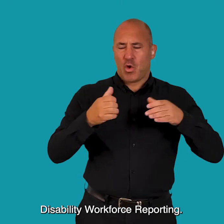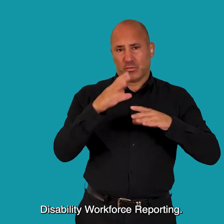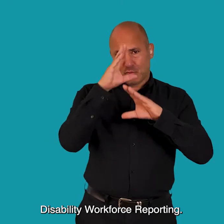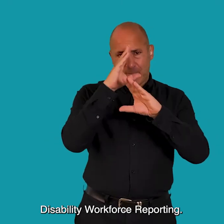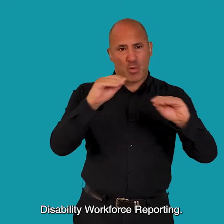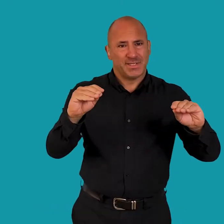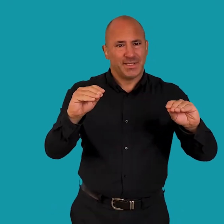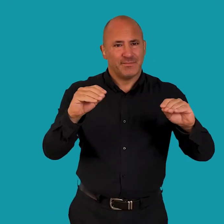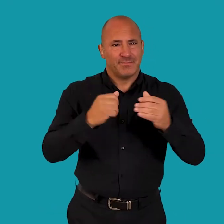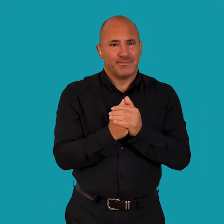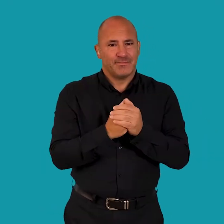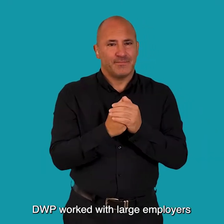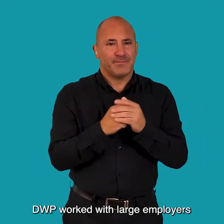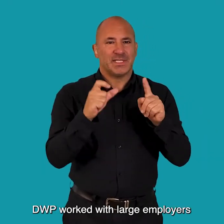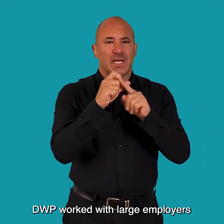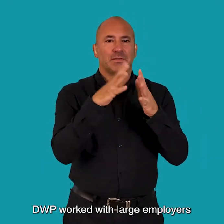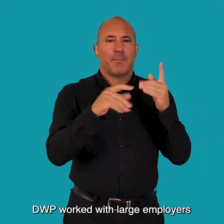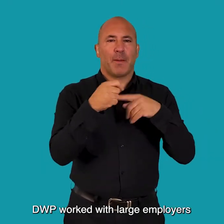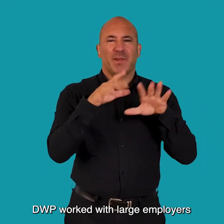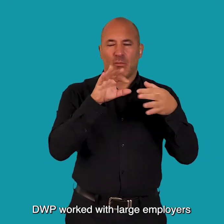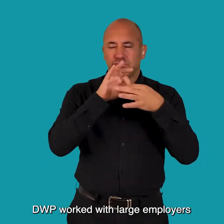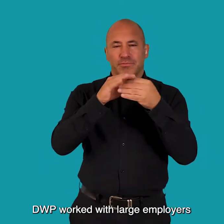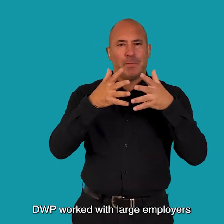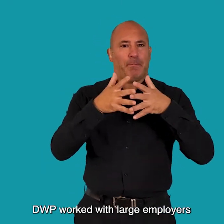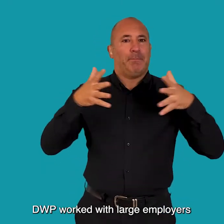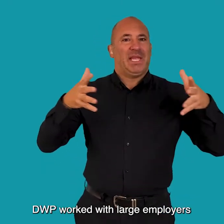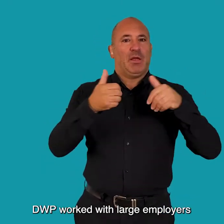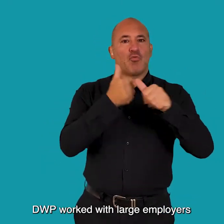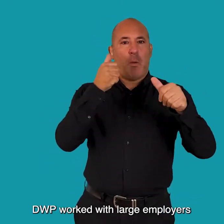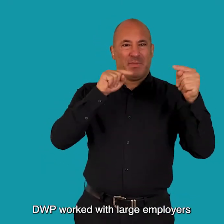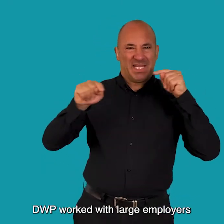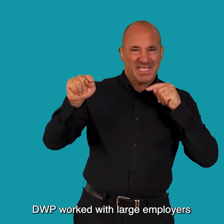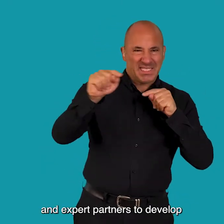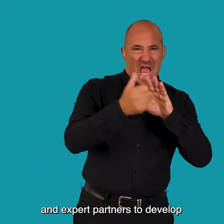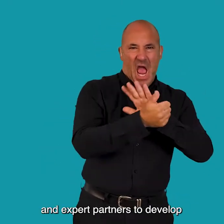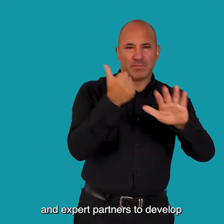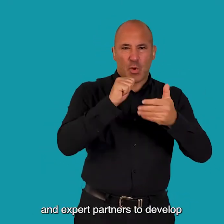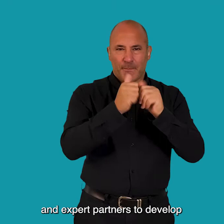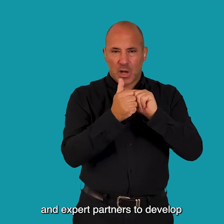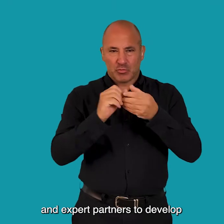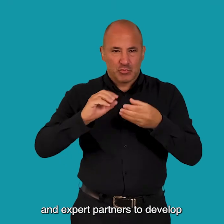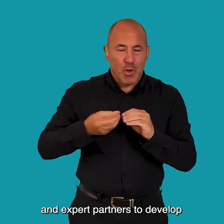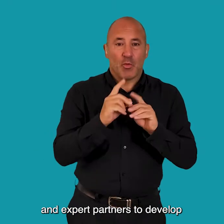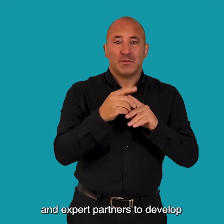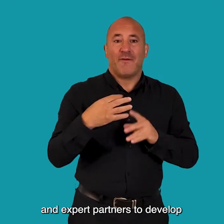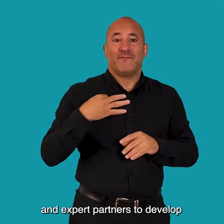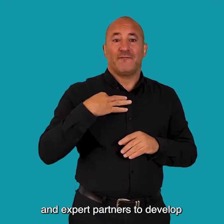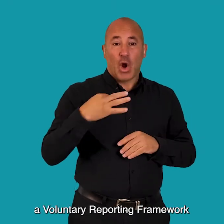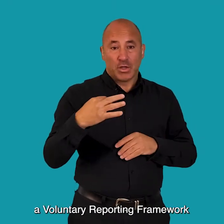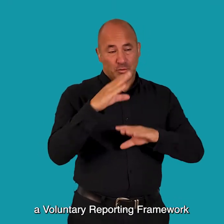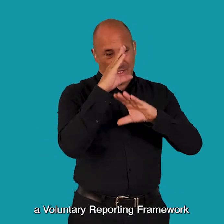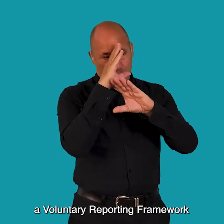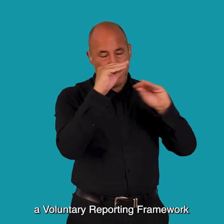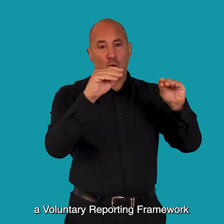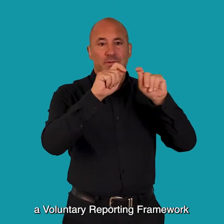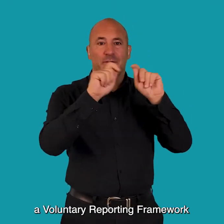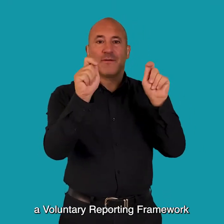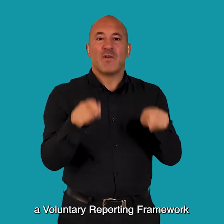Reporting. DWP worked with large employers and expert partners to develop a voluntary reporting